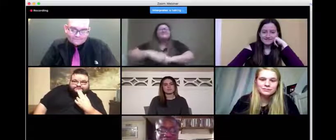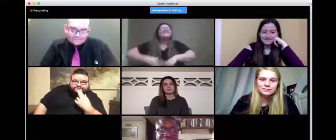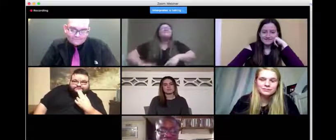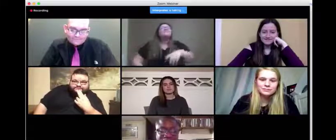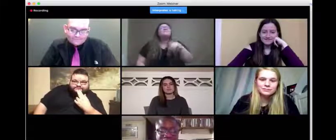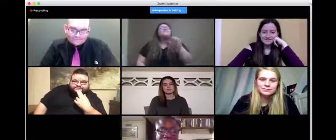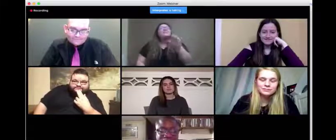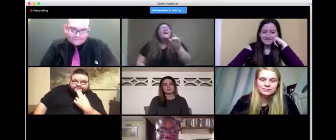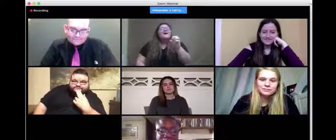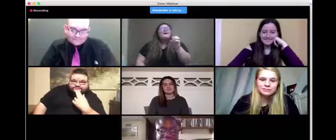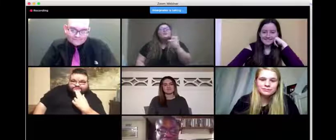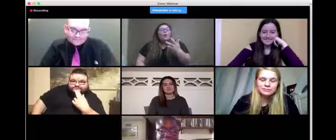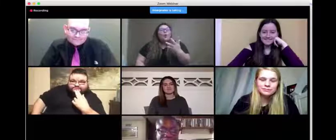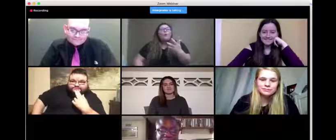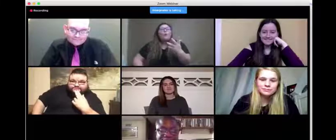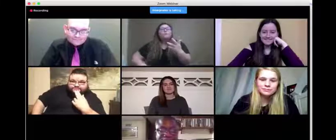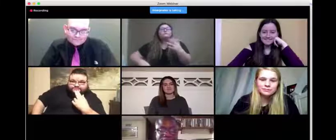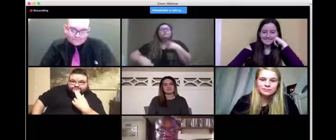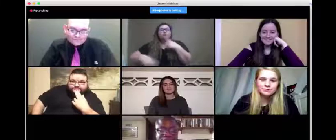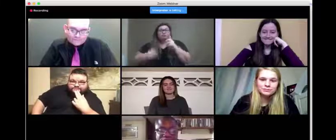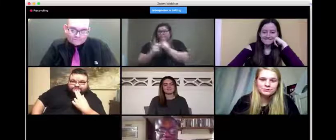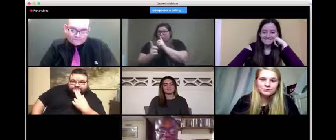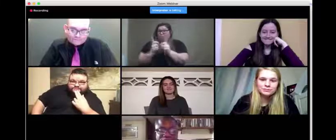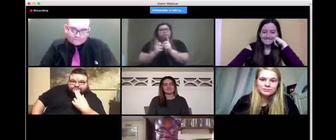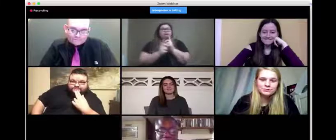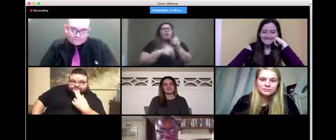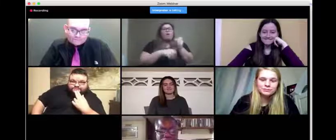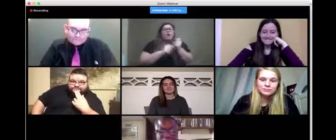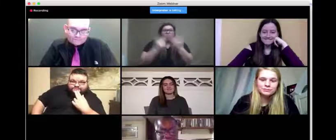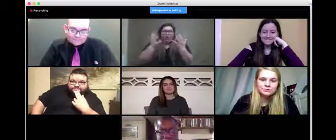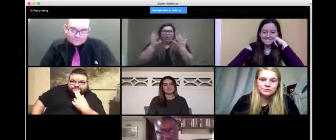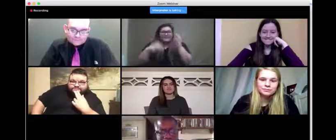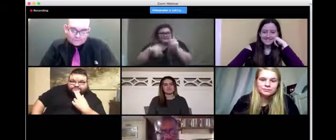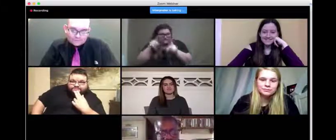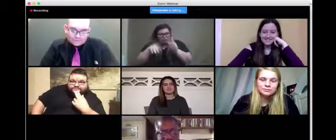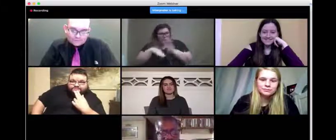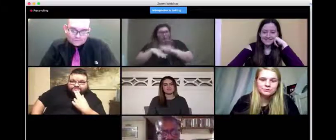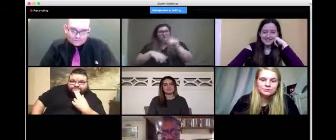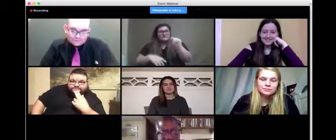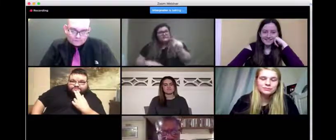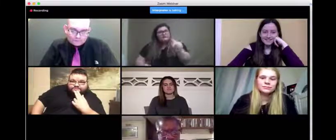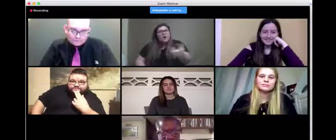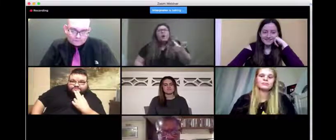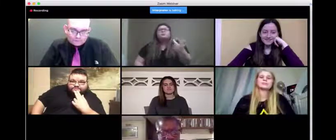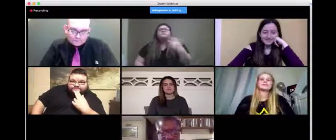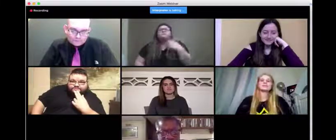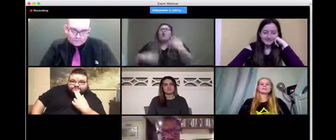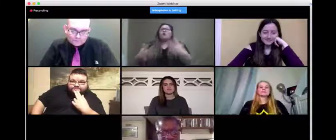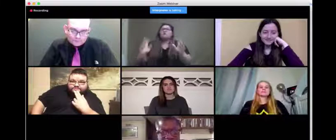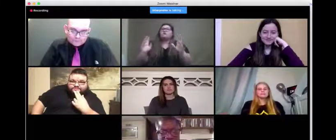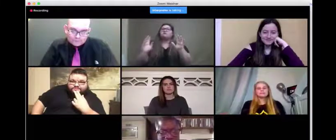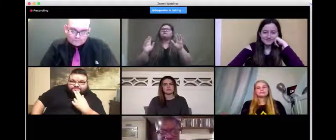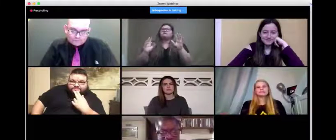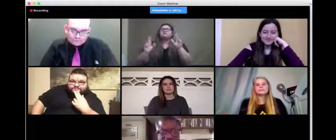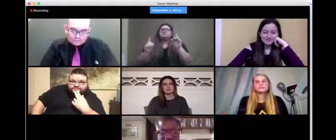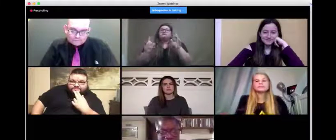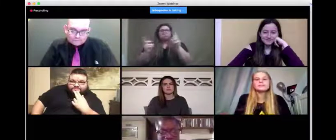Meeting a lot of people on TikTok and meeting people on Zoom like this,